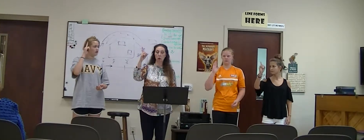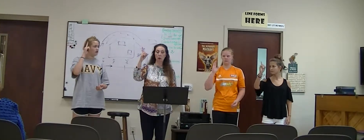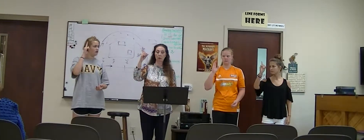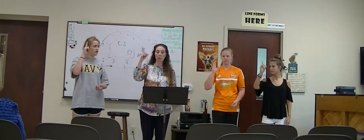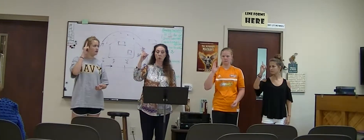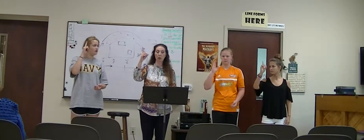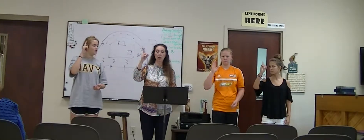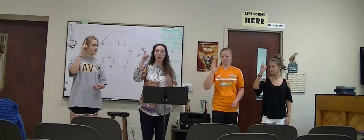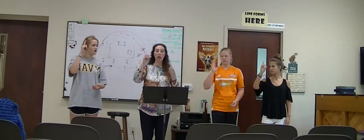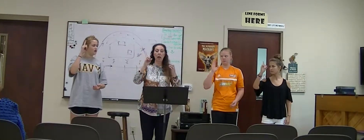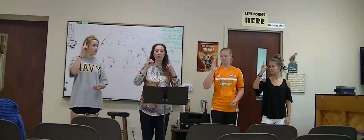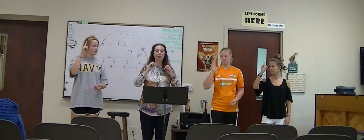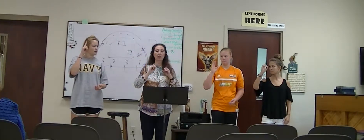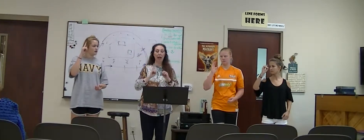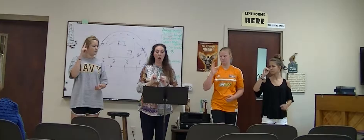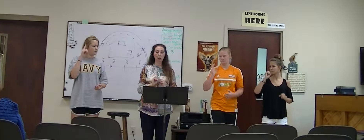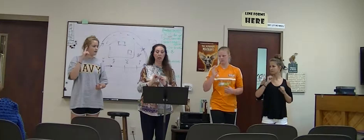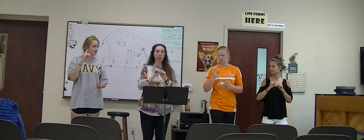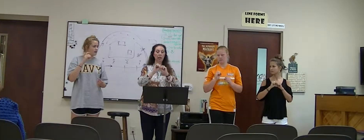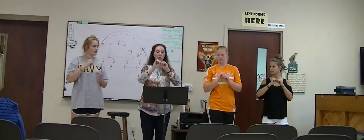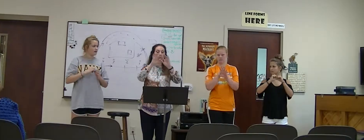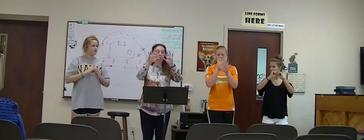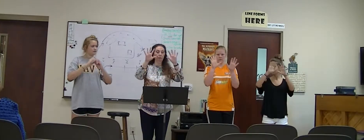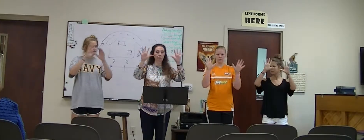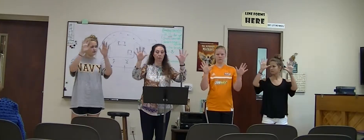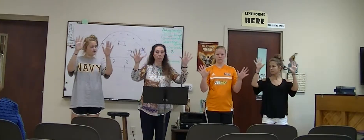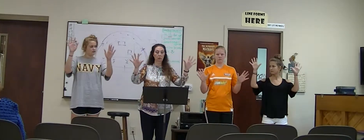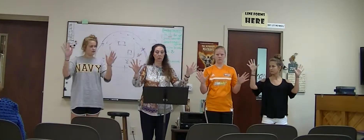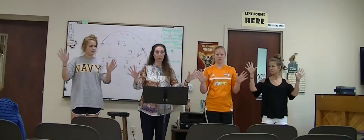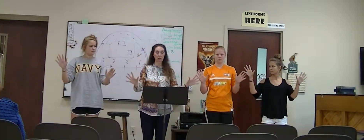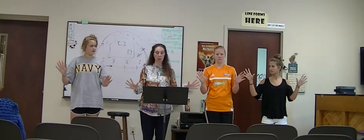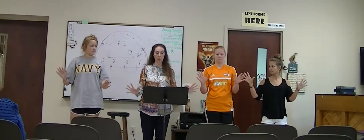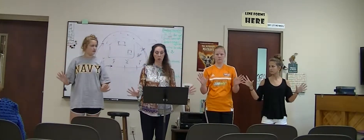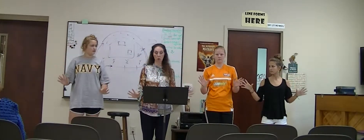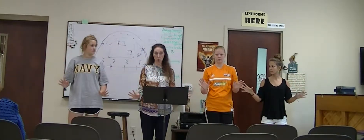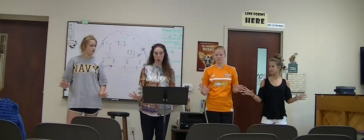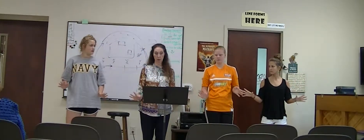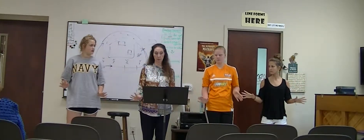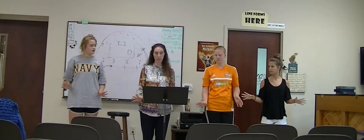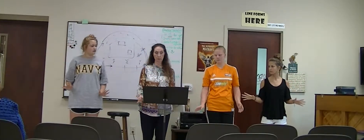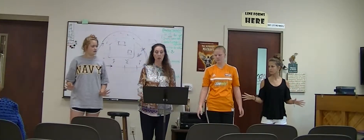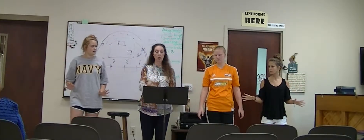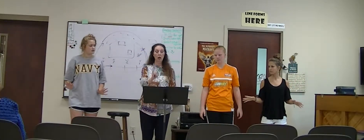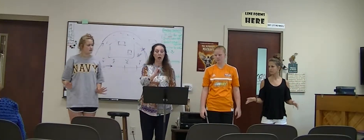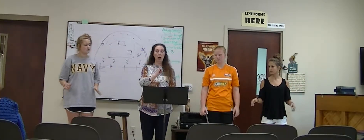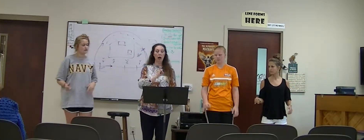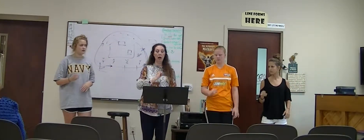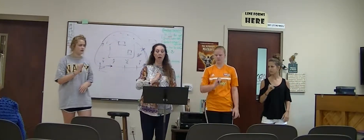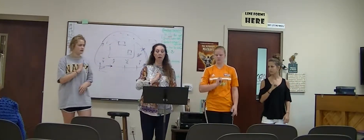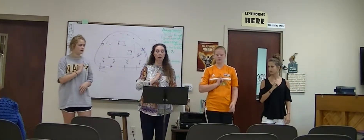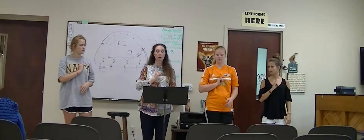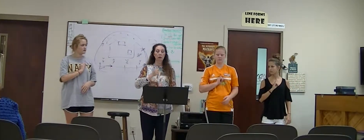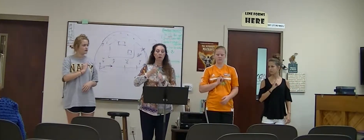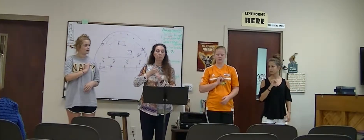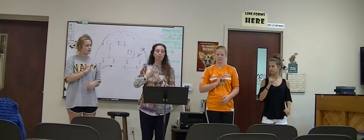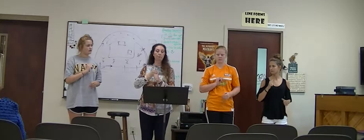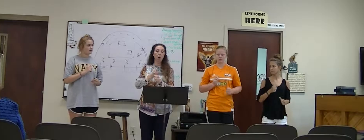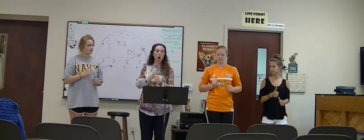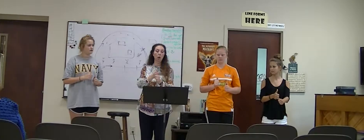ahead and point, and then loud and clear. This is clear or bright. I